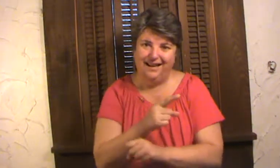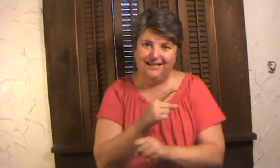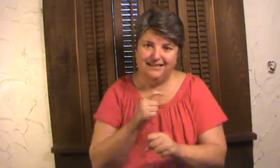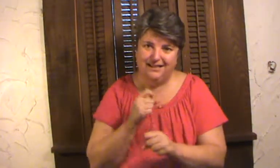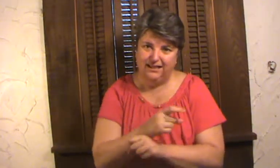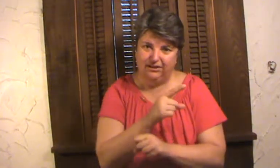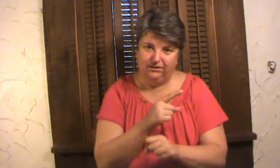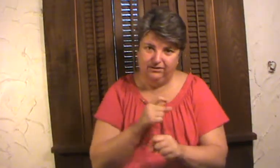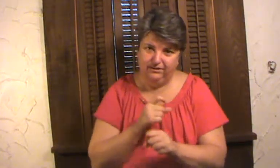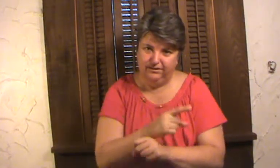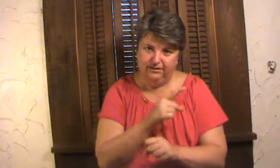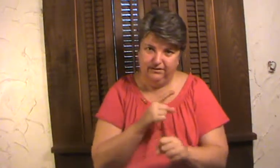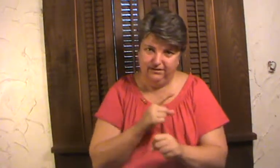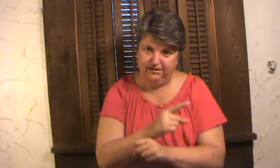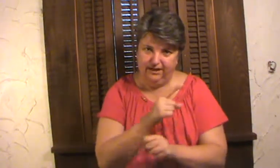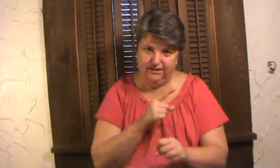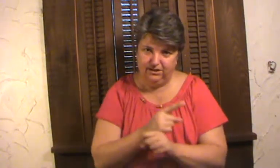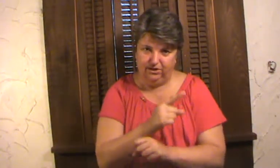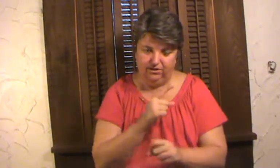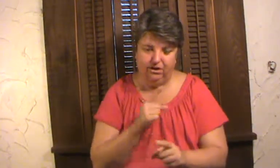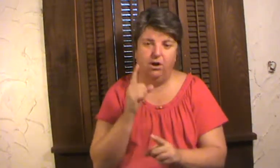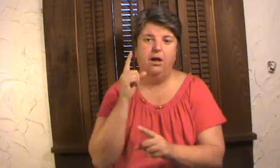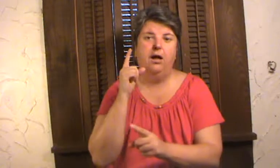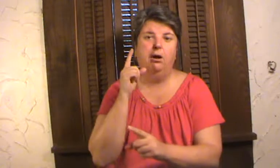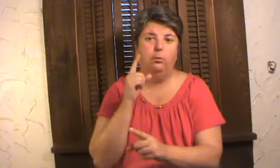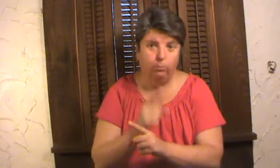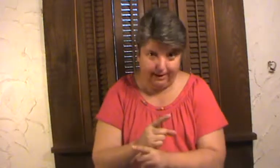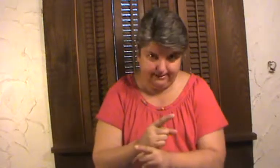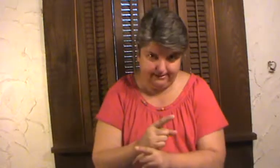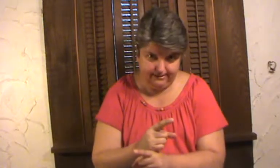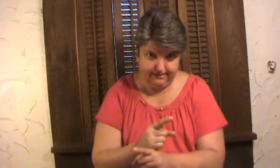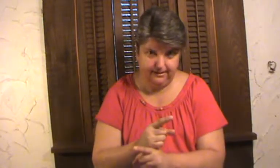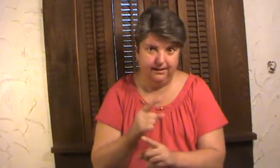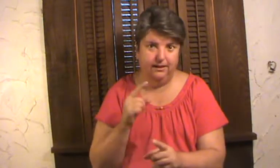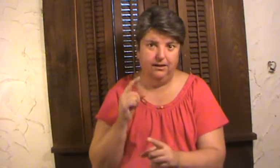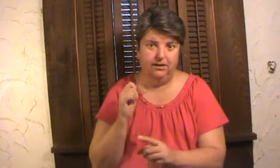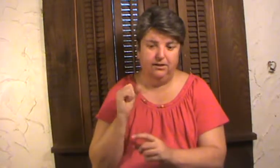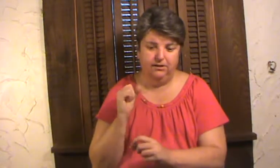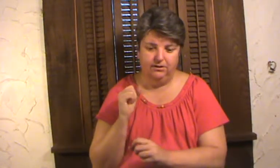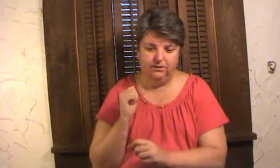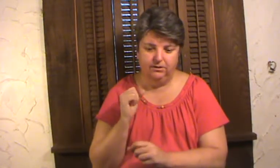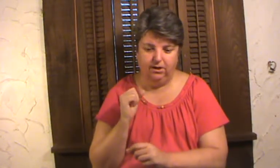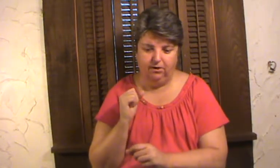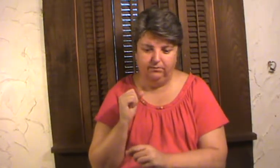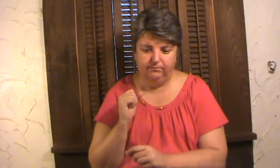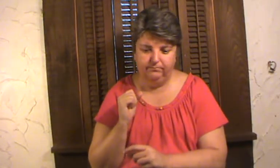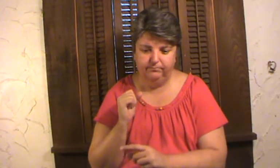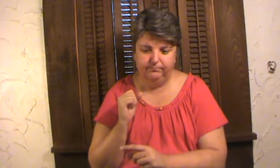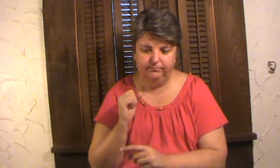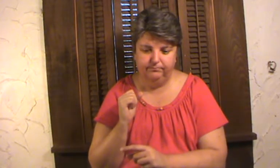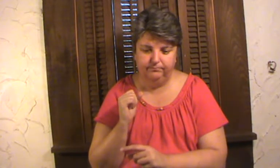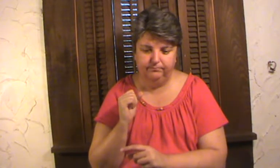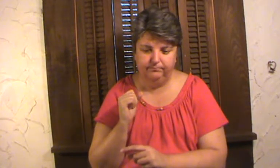Next year. Next year. Right. So,